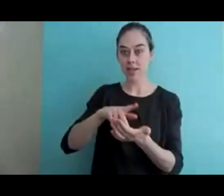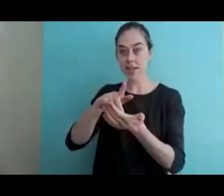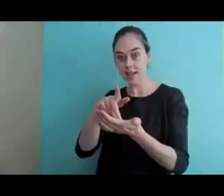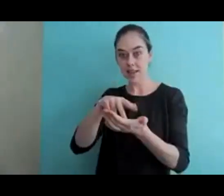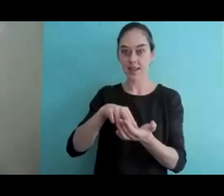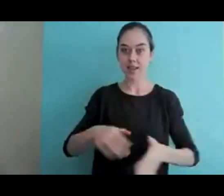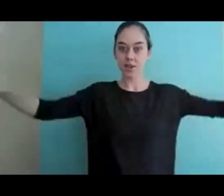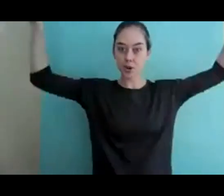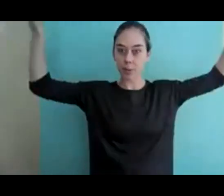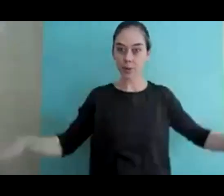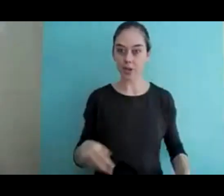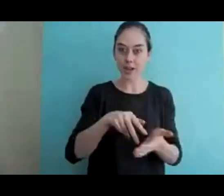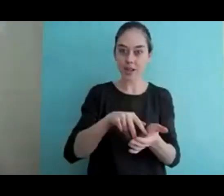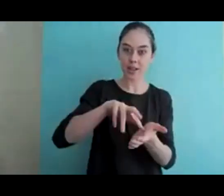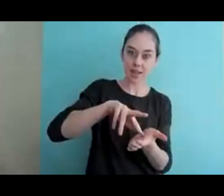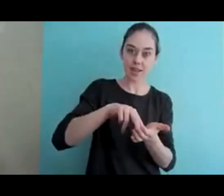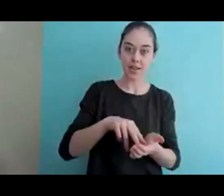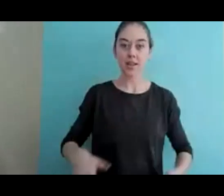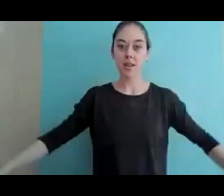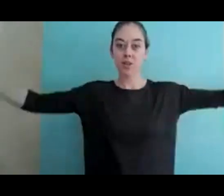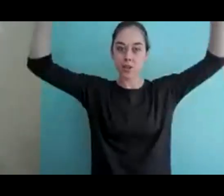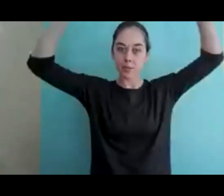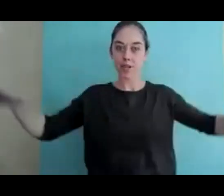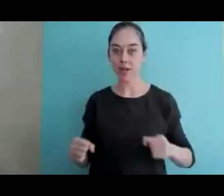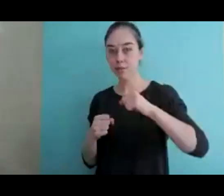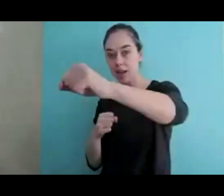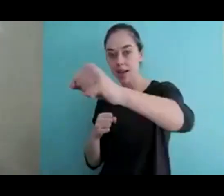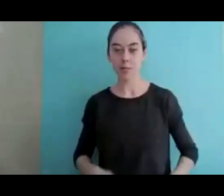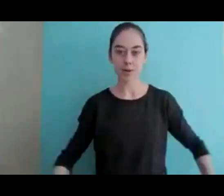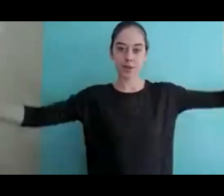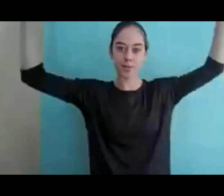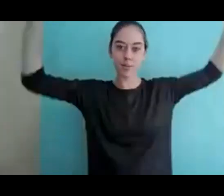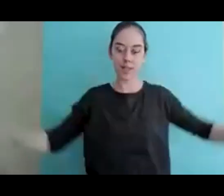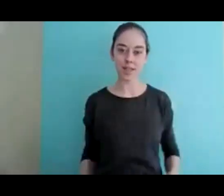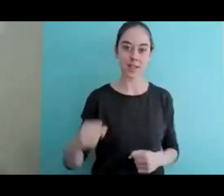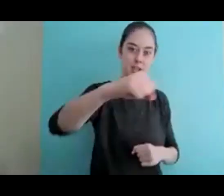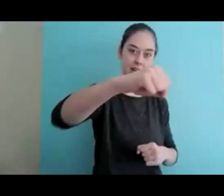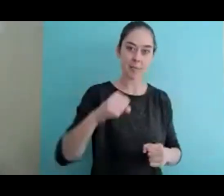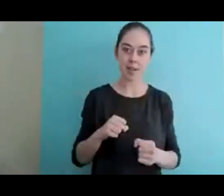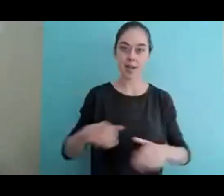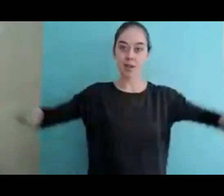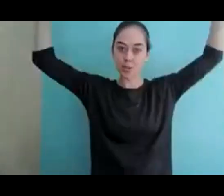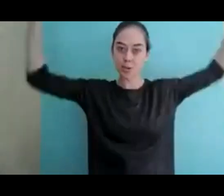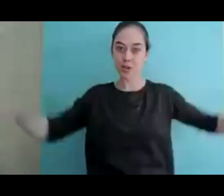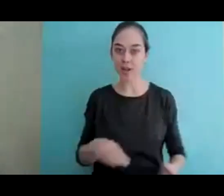jack, kick. Jumping jack, kick. Hop, boom. Hop, boom.